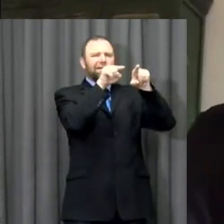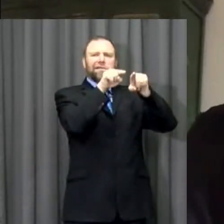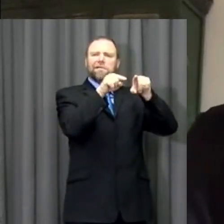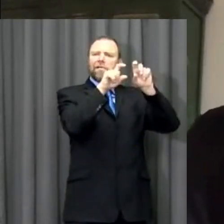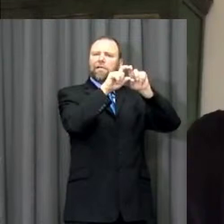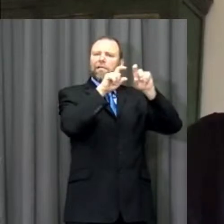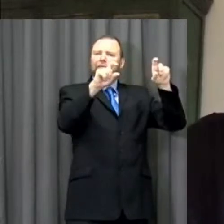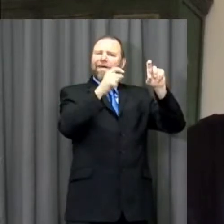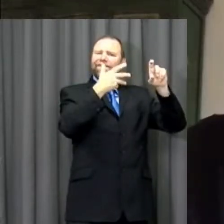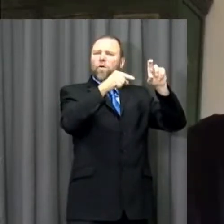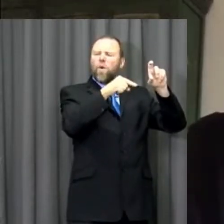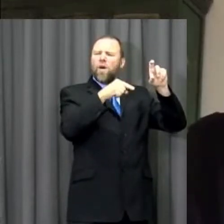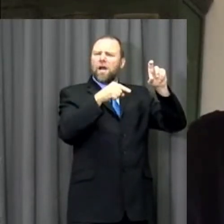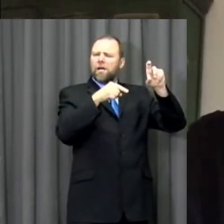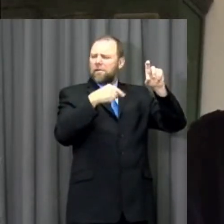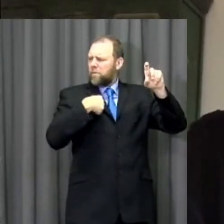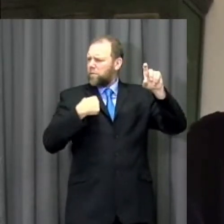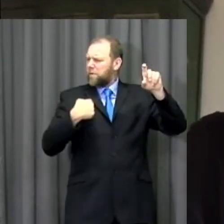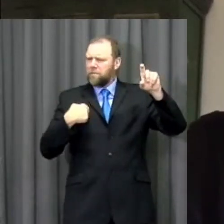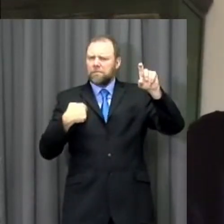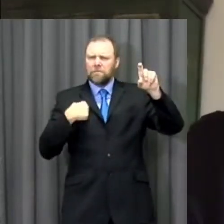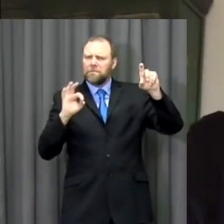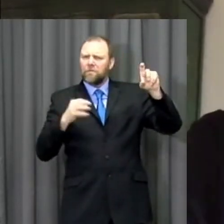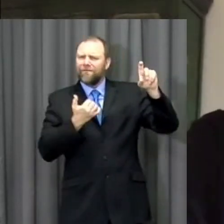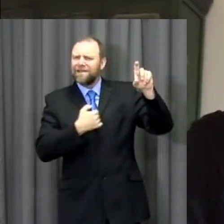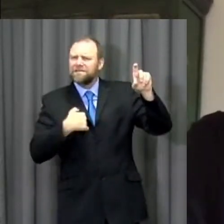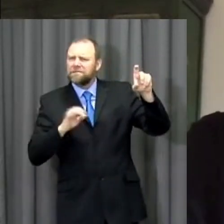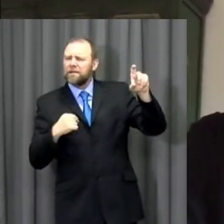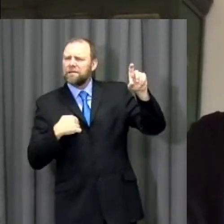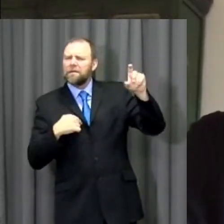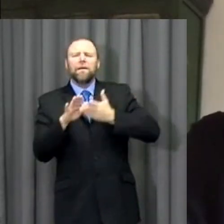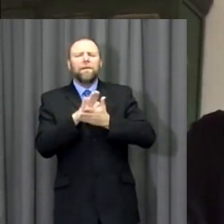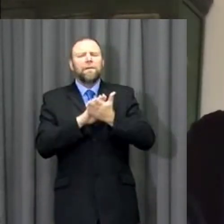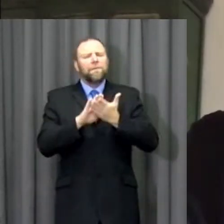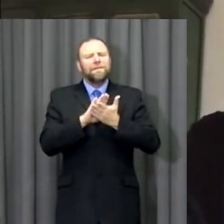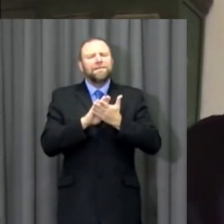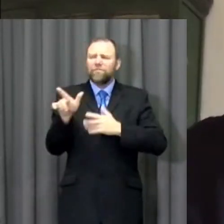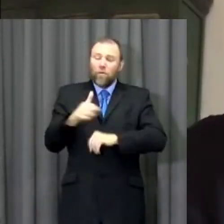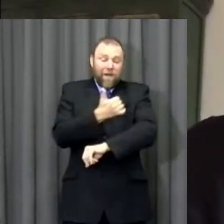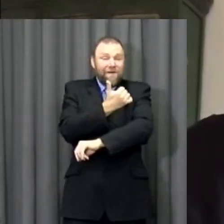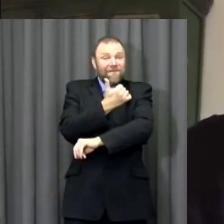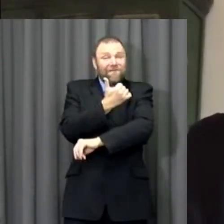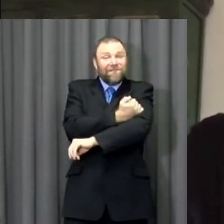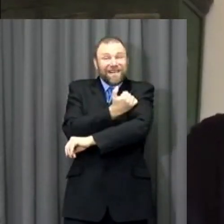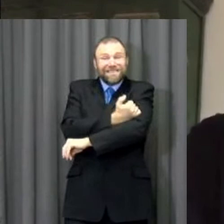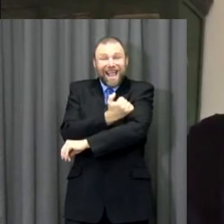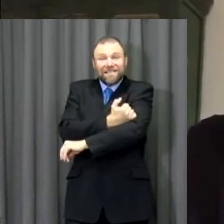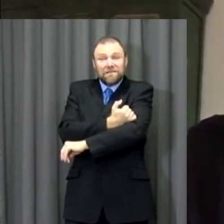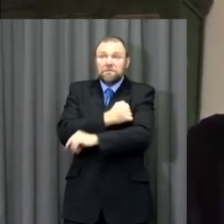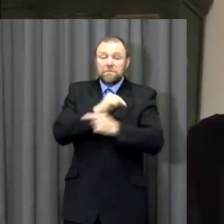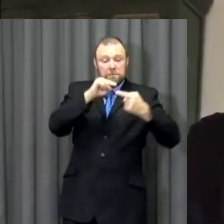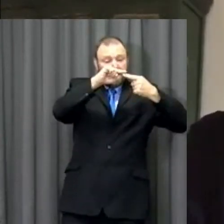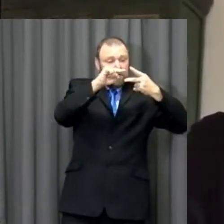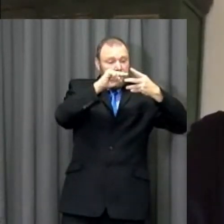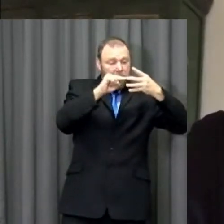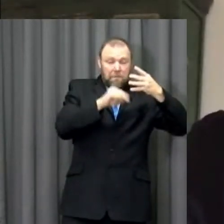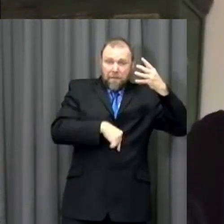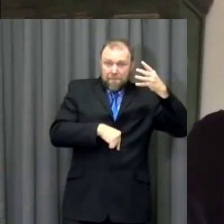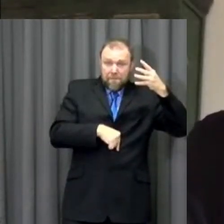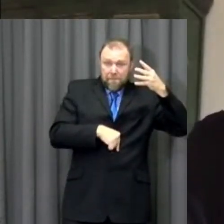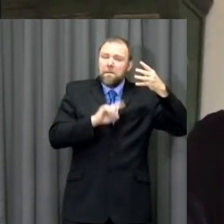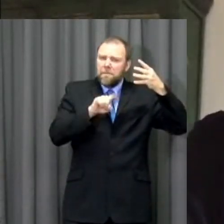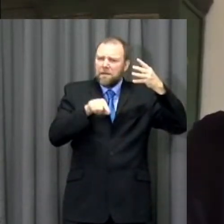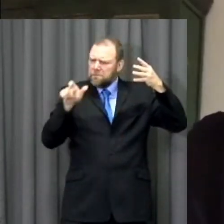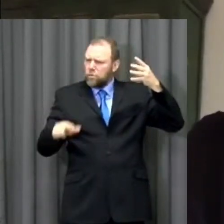our viewers is that vaccinating only the clinically extremely vulnerable person in, say, Band 4, leaves the other person at greater